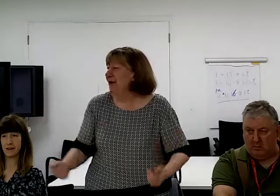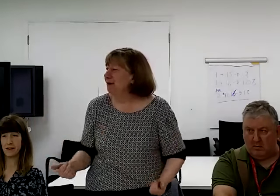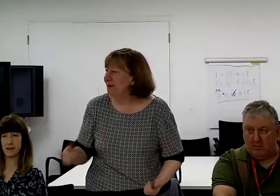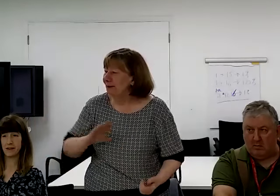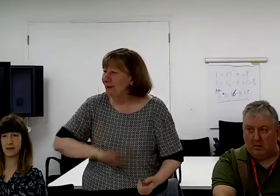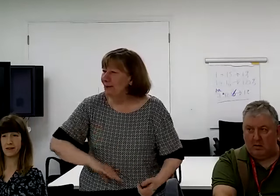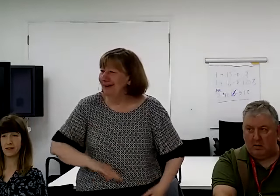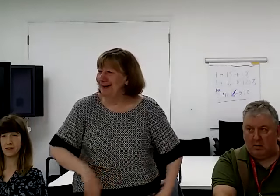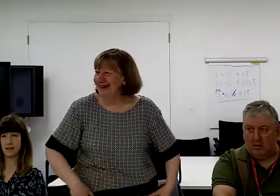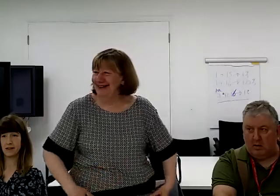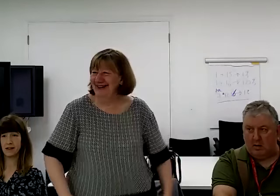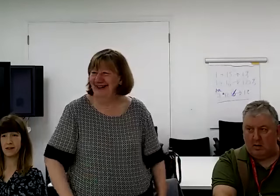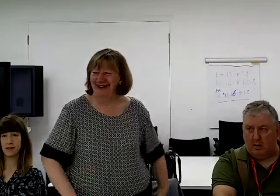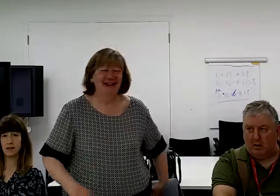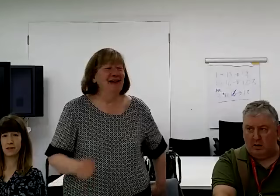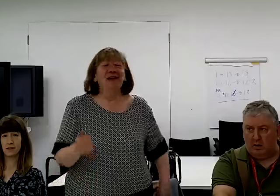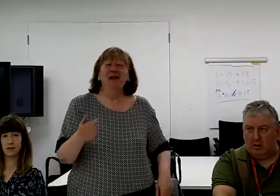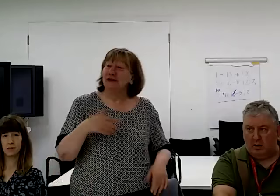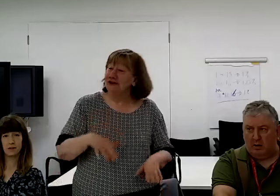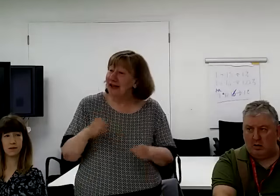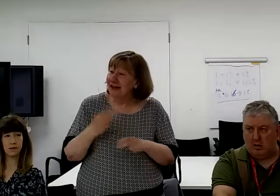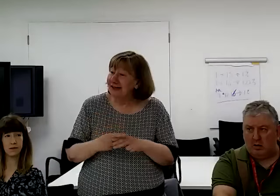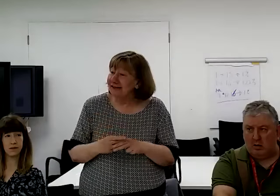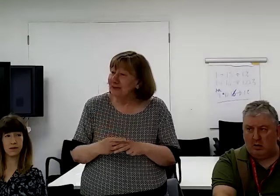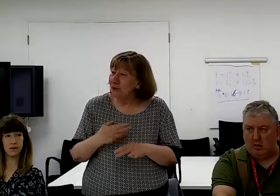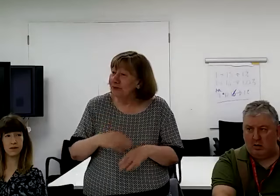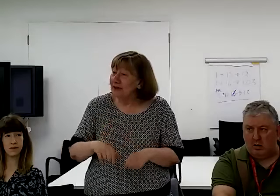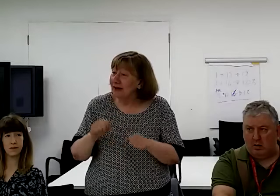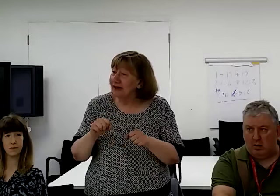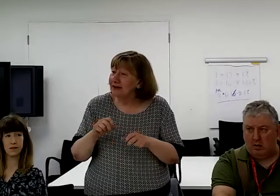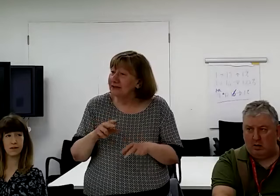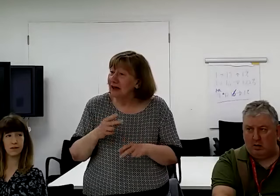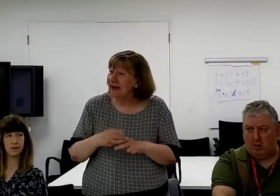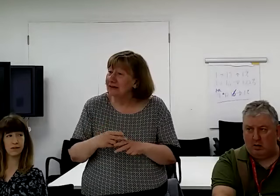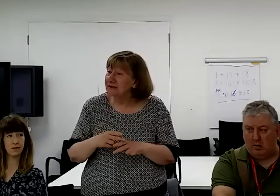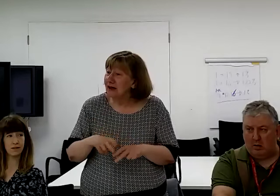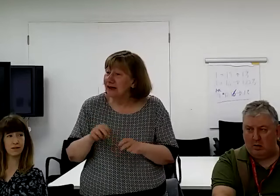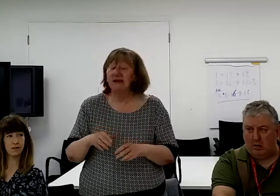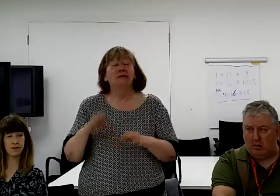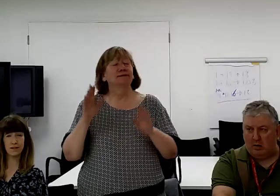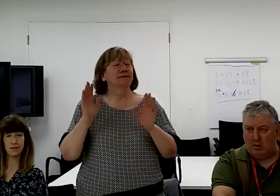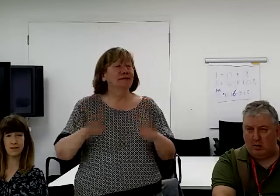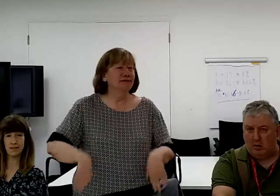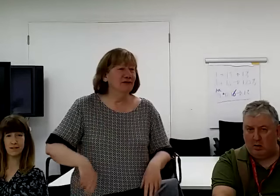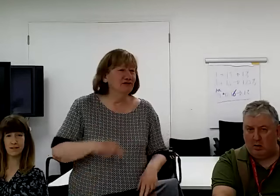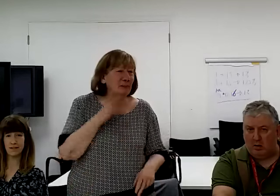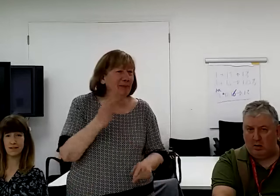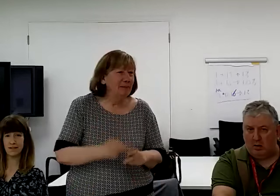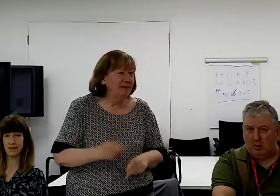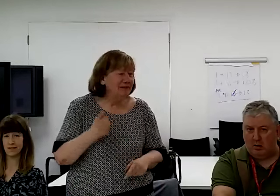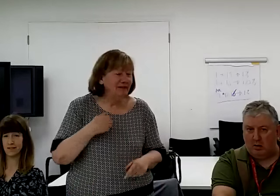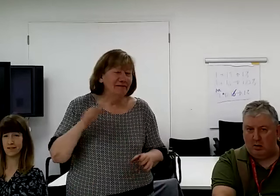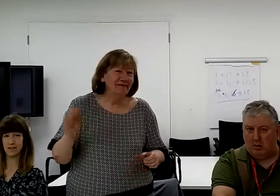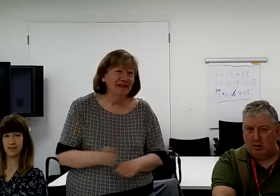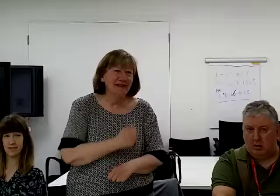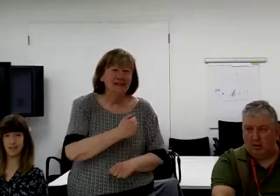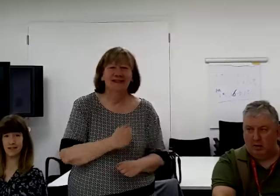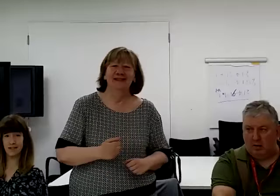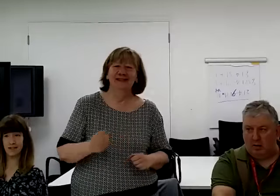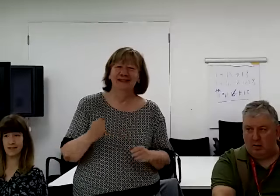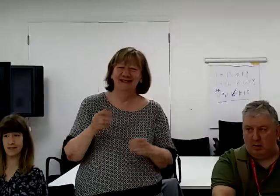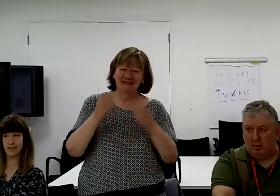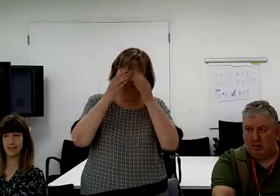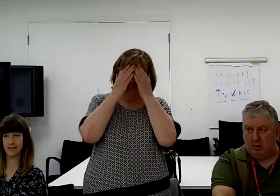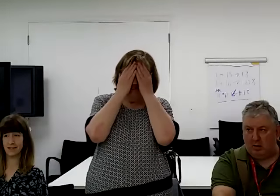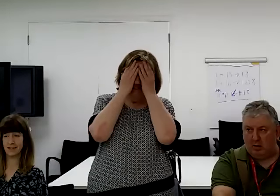Yeah. Keep going. Failed at the voice. No, keep going. Yeah, don't worry. Oh, it was your mouth. Okay, thanks for good watching. Right, I'll repeat